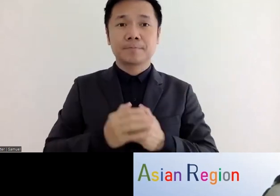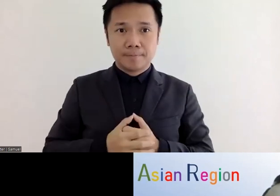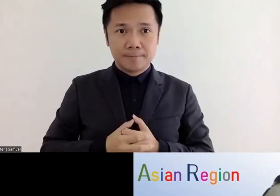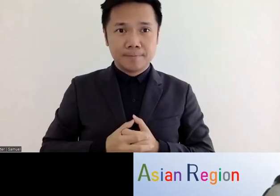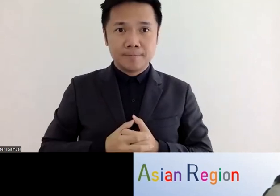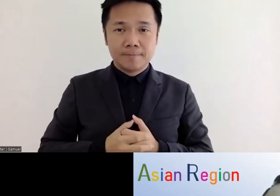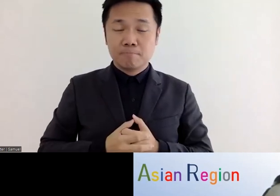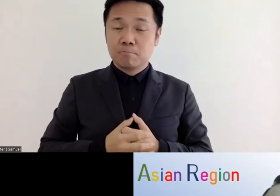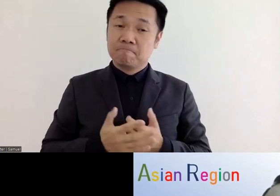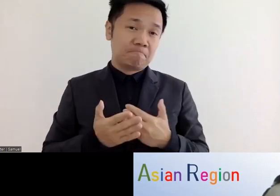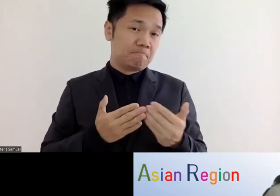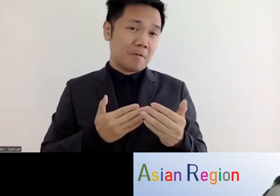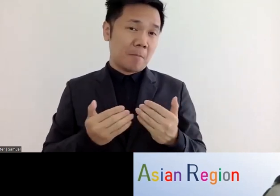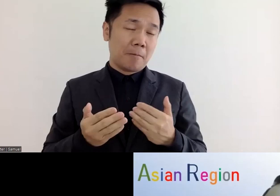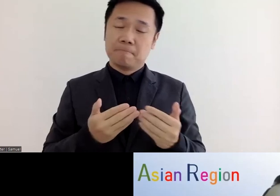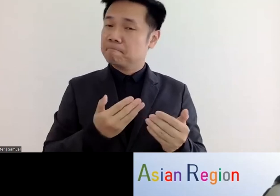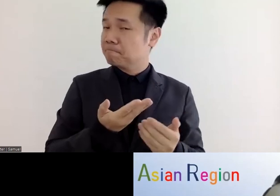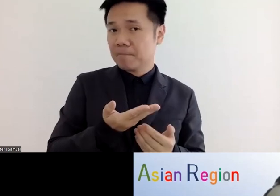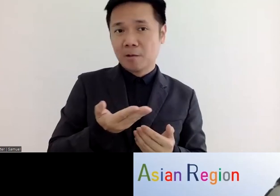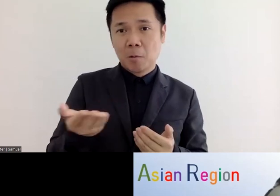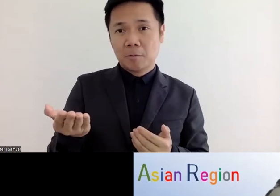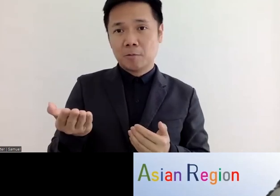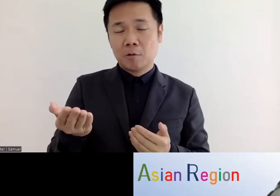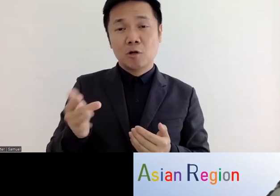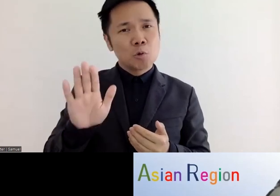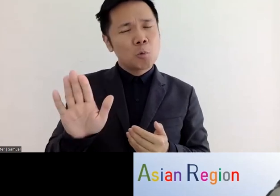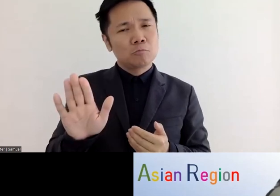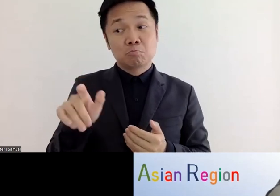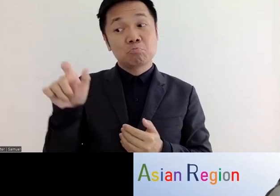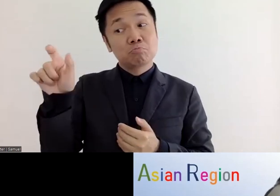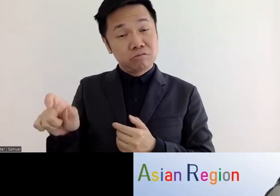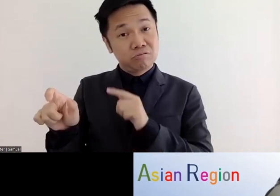whatever your condition, whatever your types of disabilities,